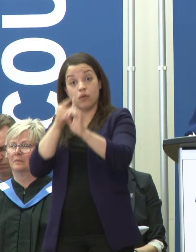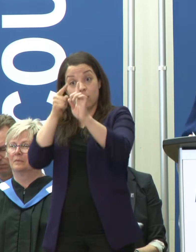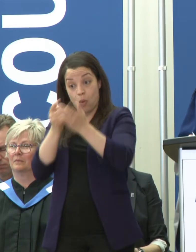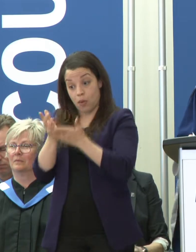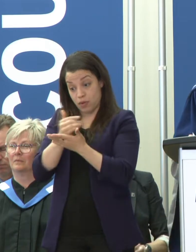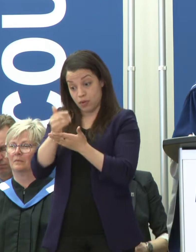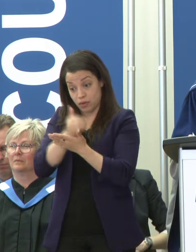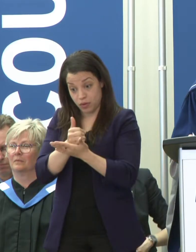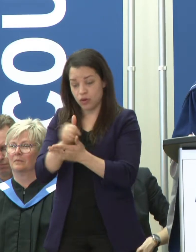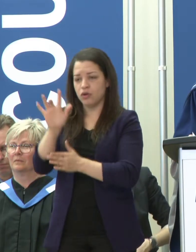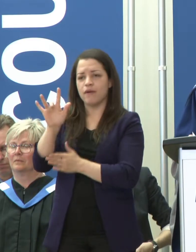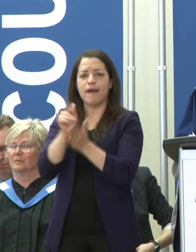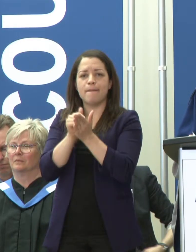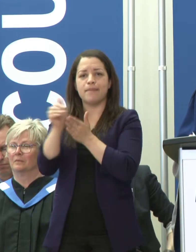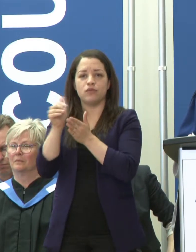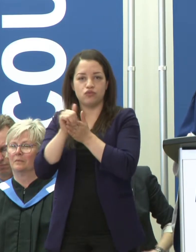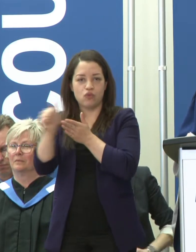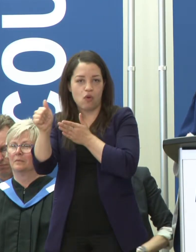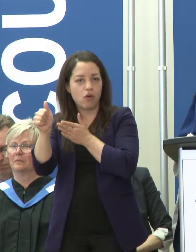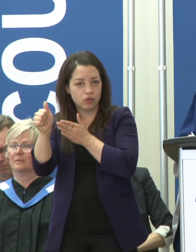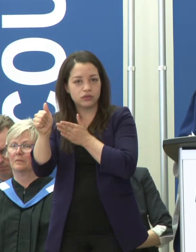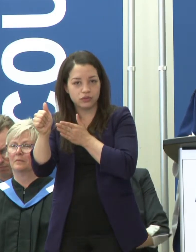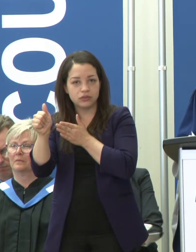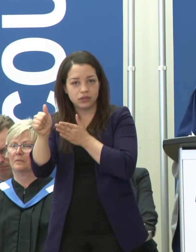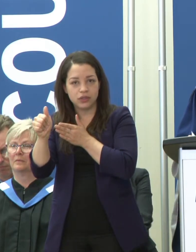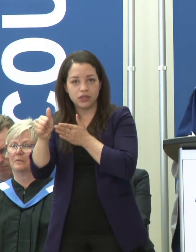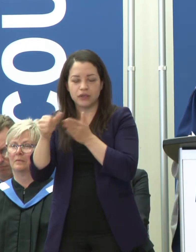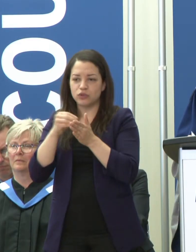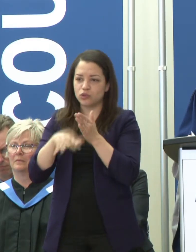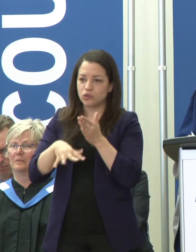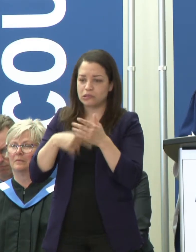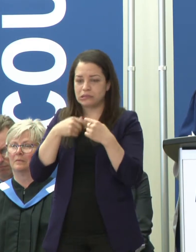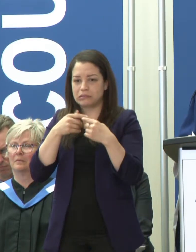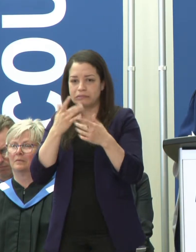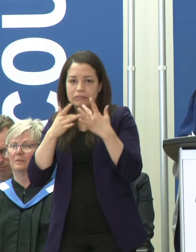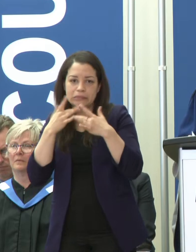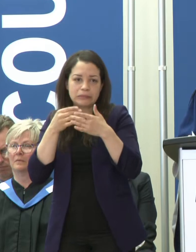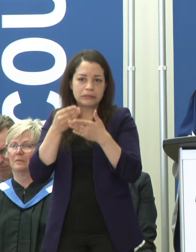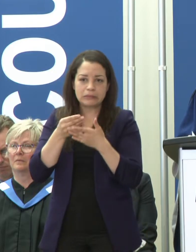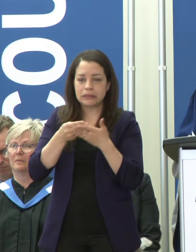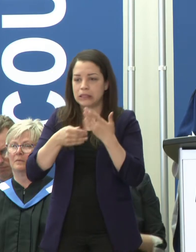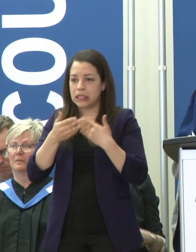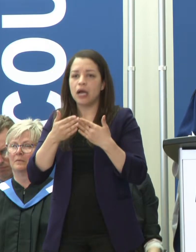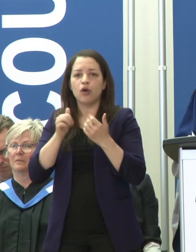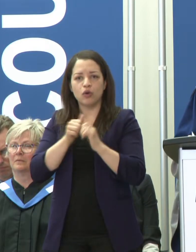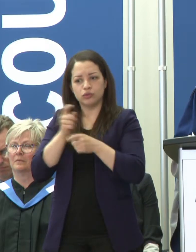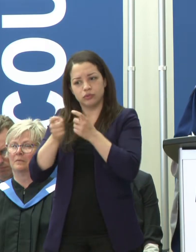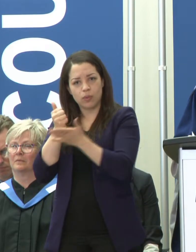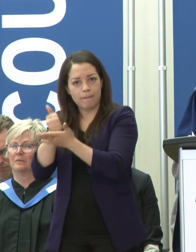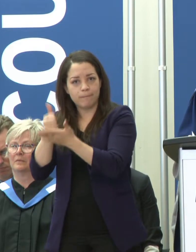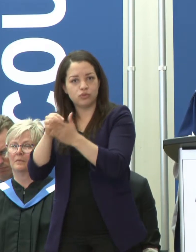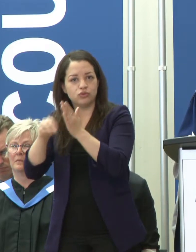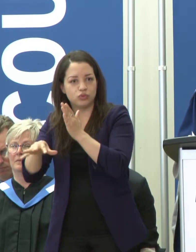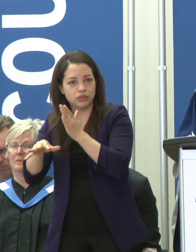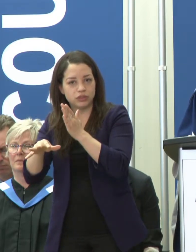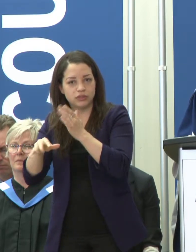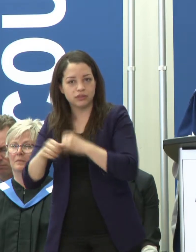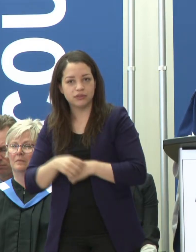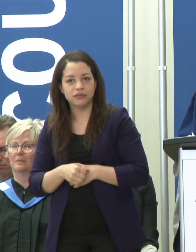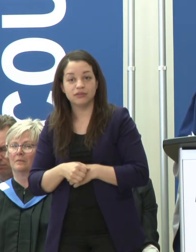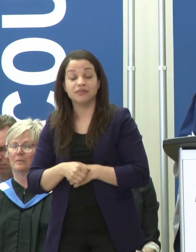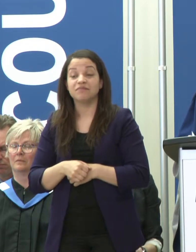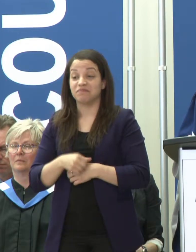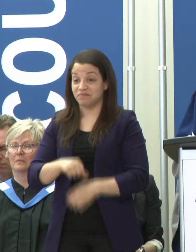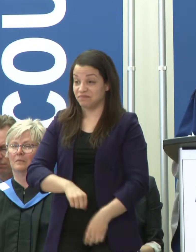$25 million to help our students overcome financial barriers as they pursue their education. And I'm very proud to say that we